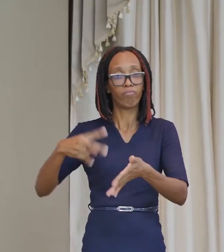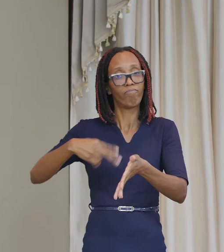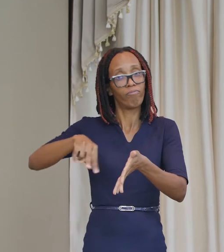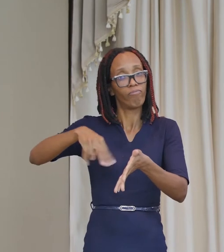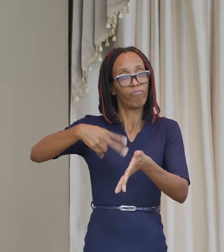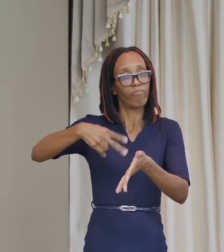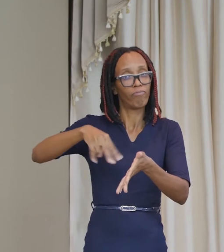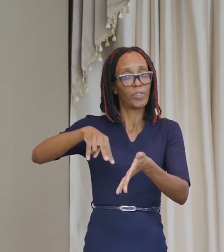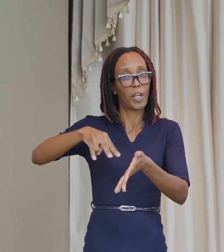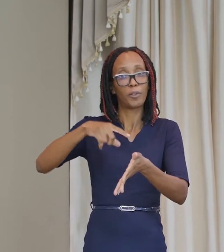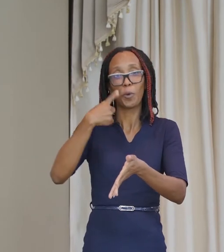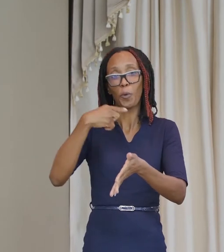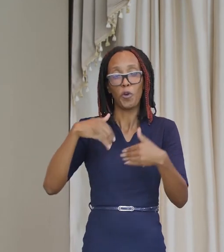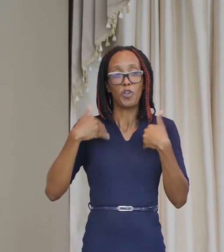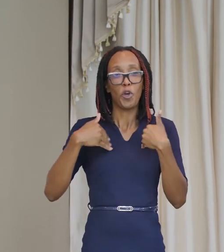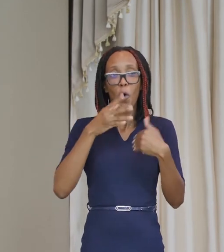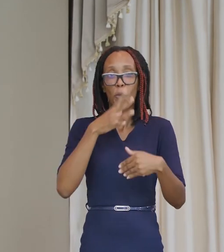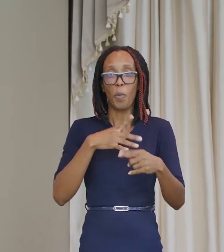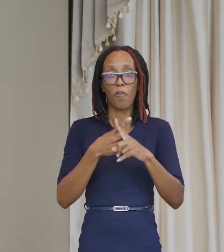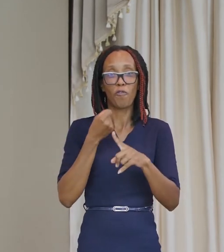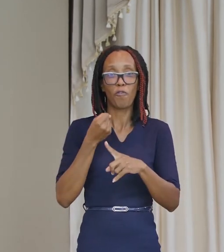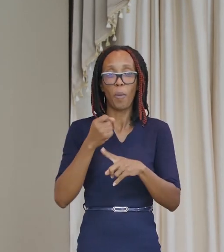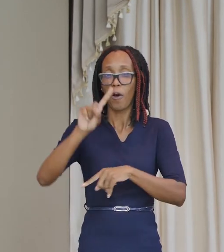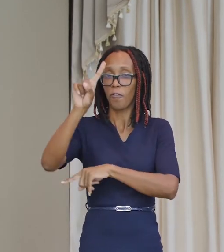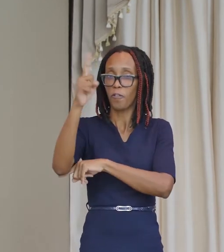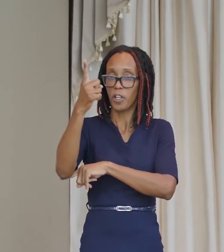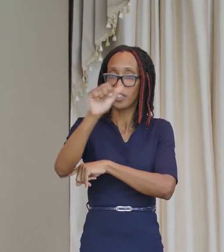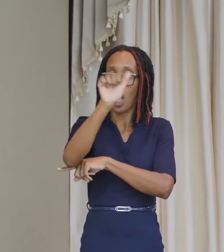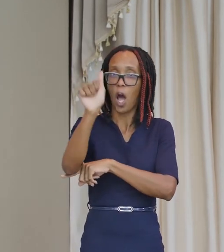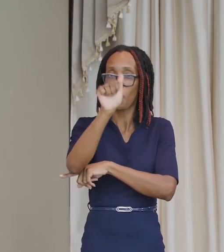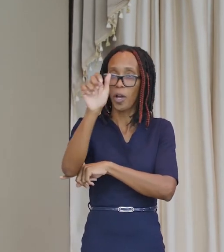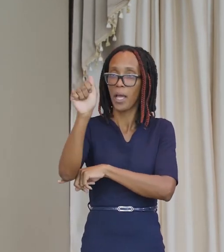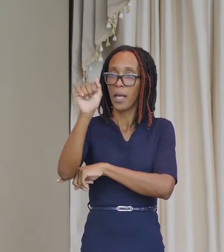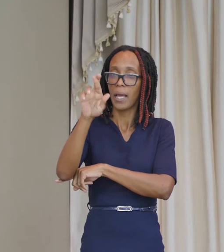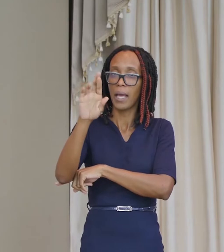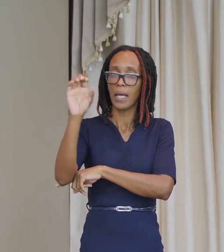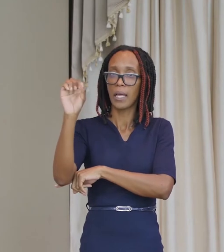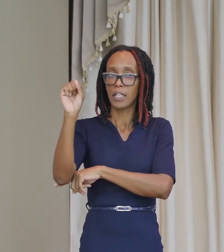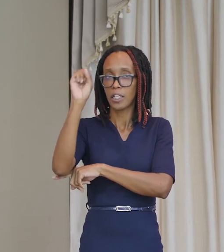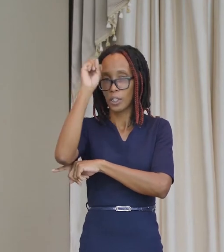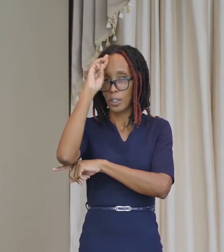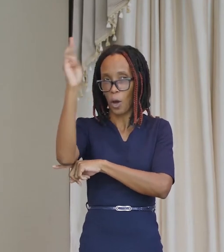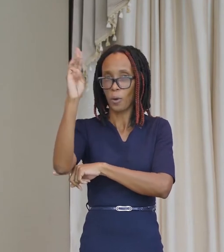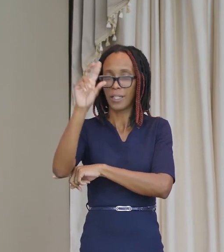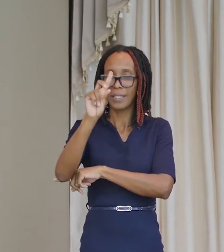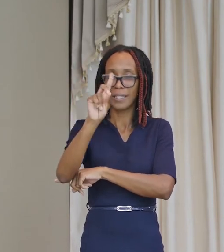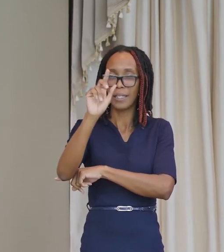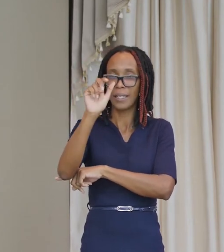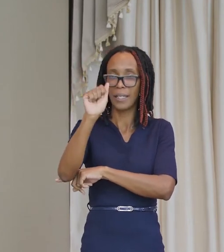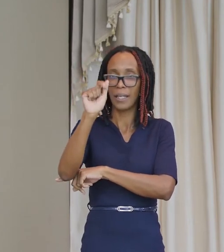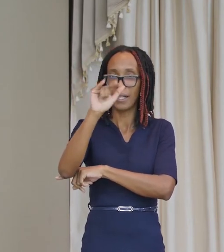special by two young ladies from 1st Arauca Air Scouts, Delia and